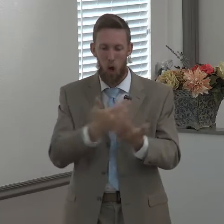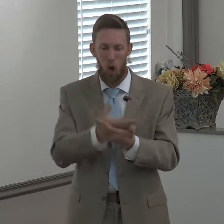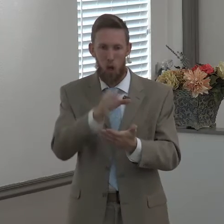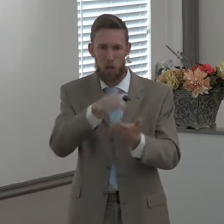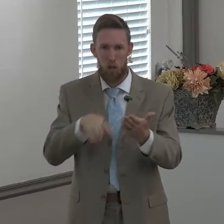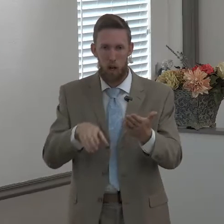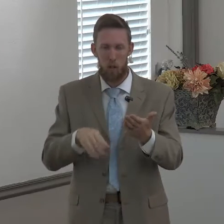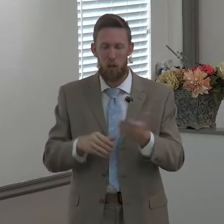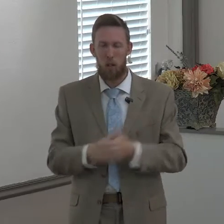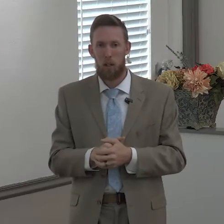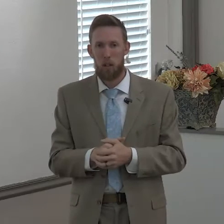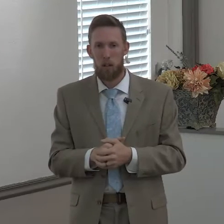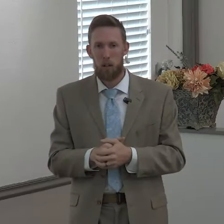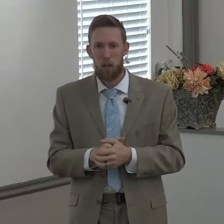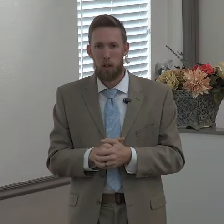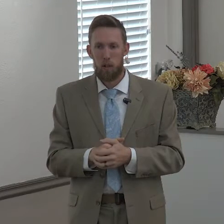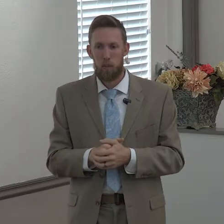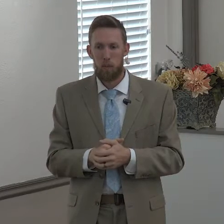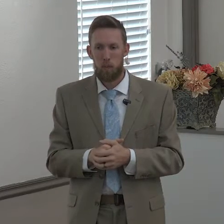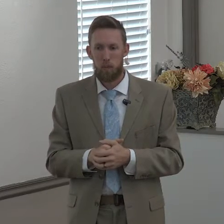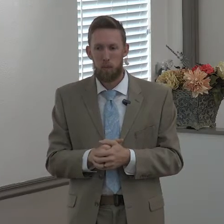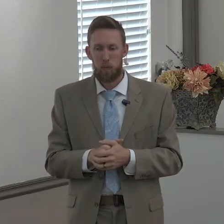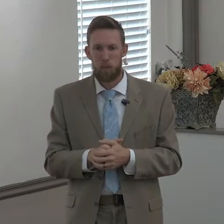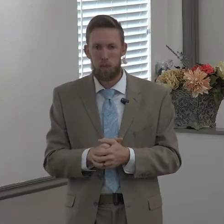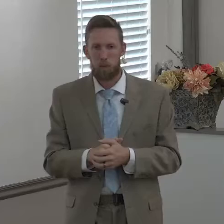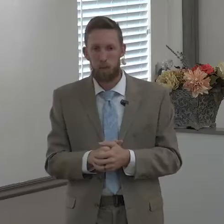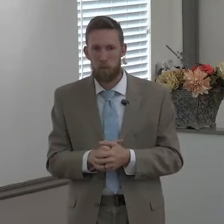1 Corinthians chapter number 13.